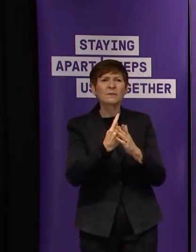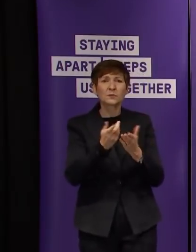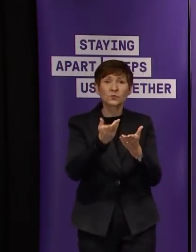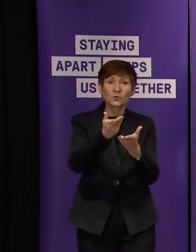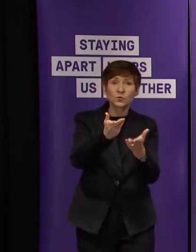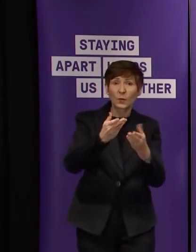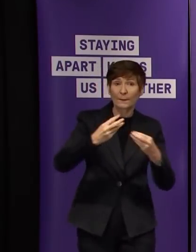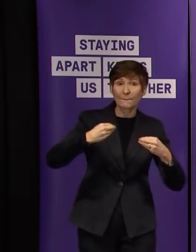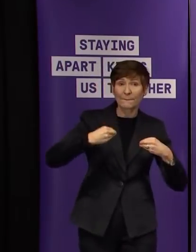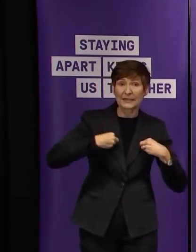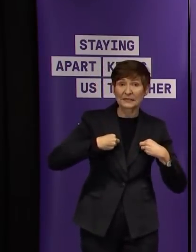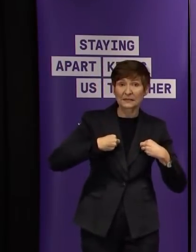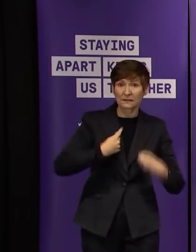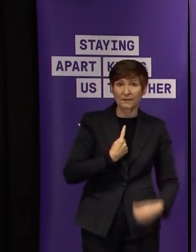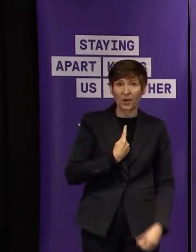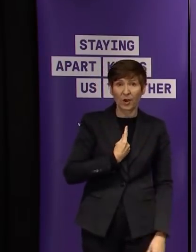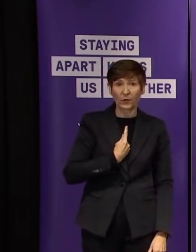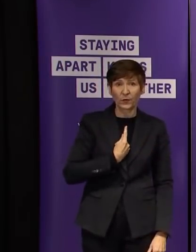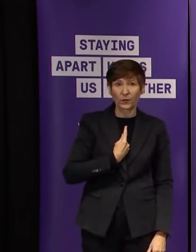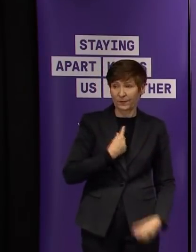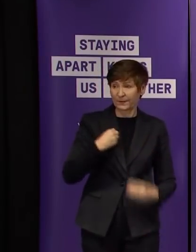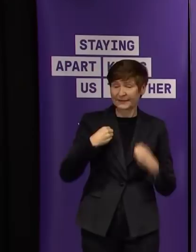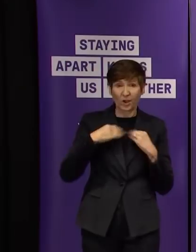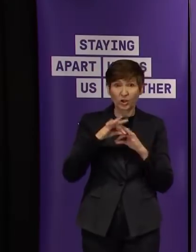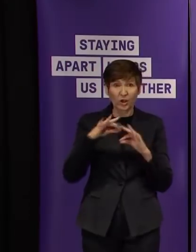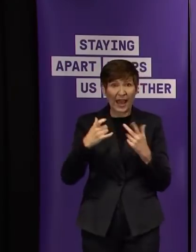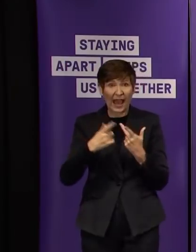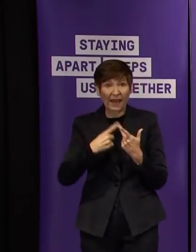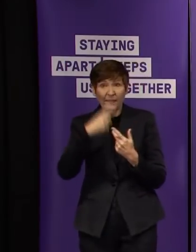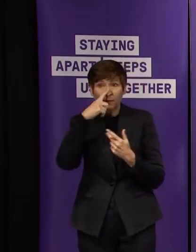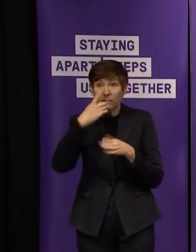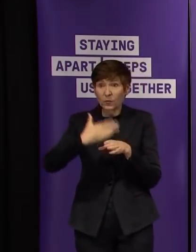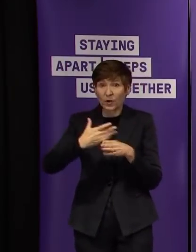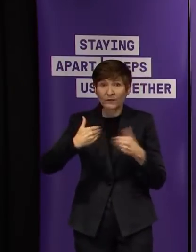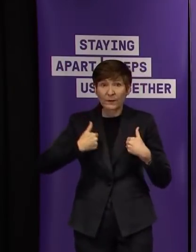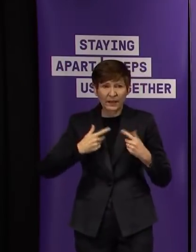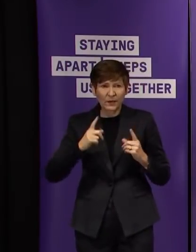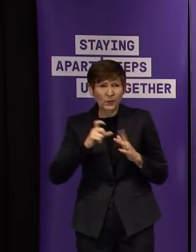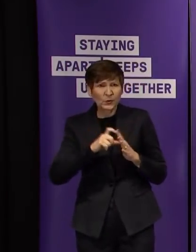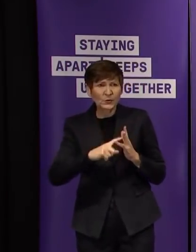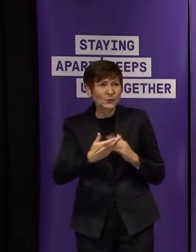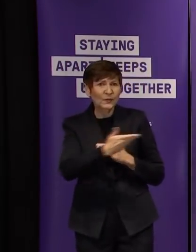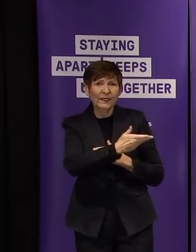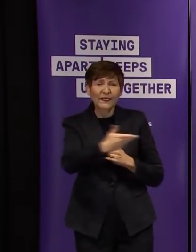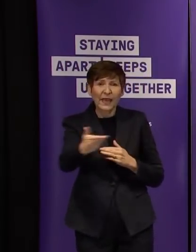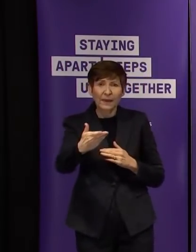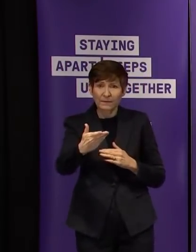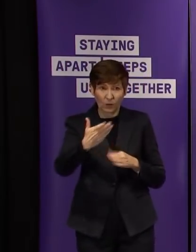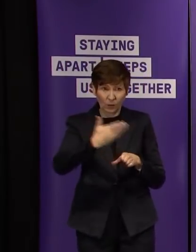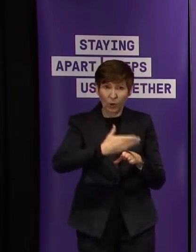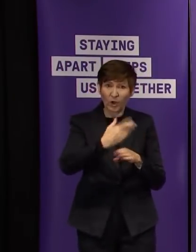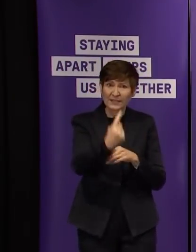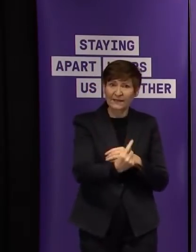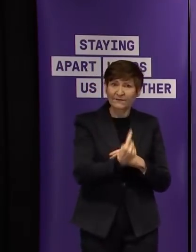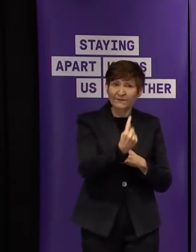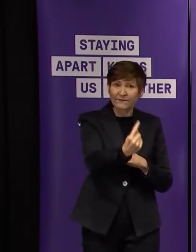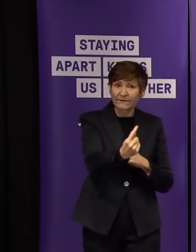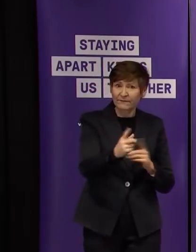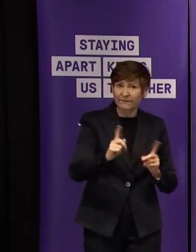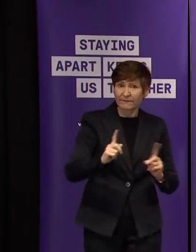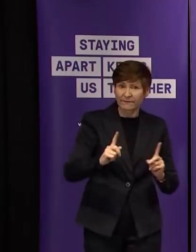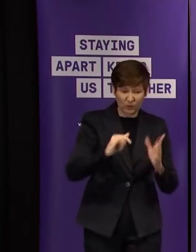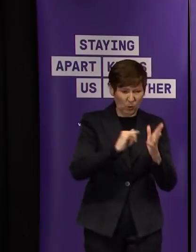ready. I will just say though, because I'm not about trying to, you know, I want to be as clear as I can be. We